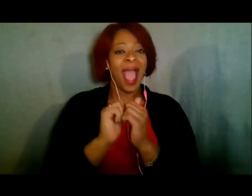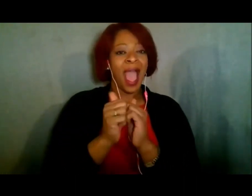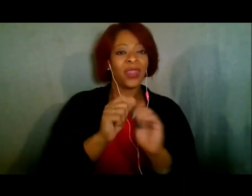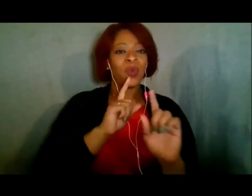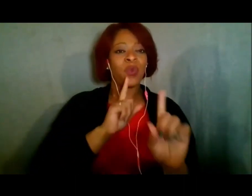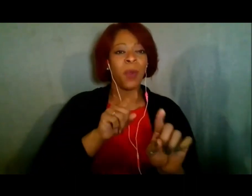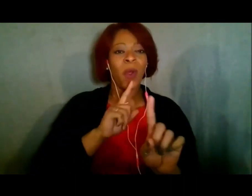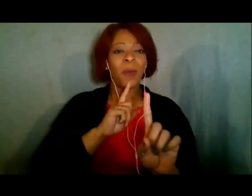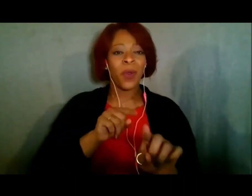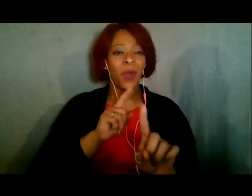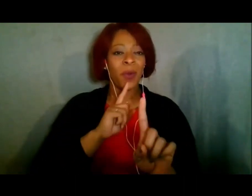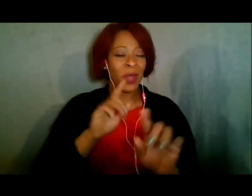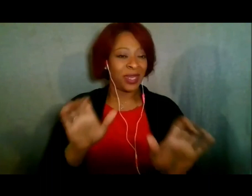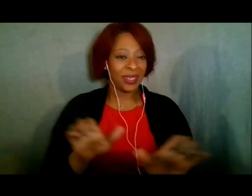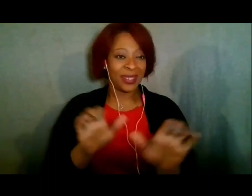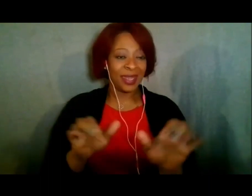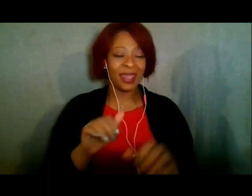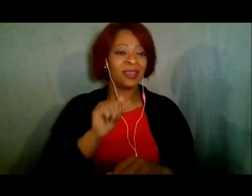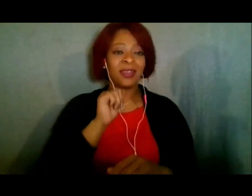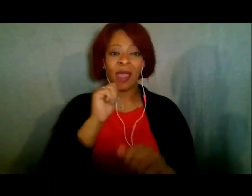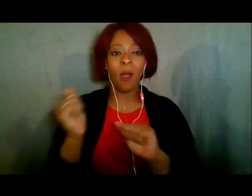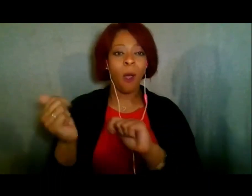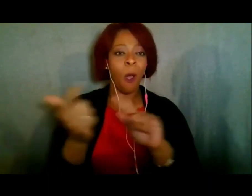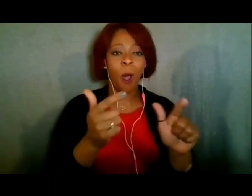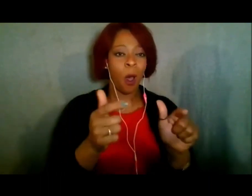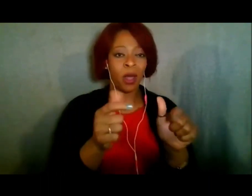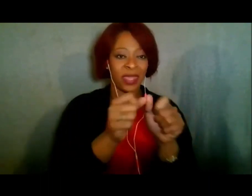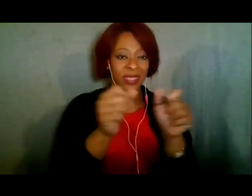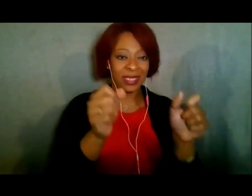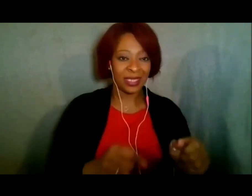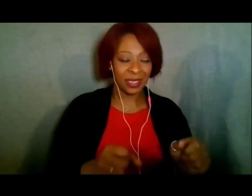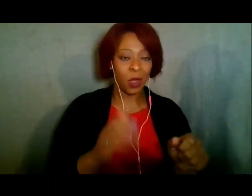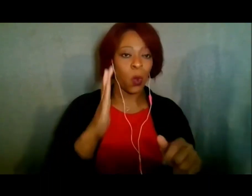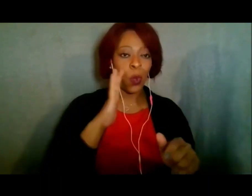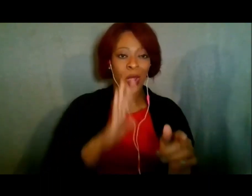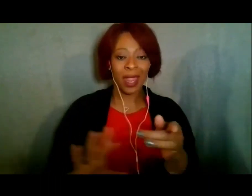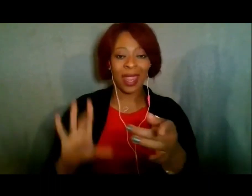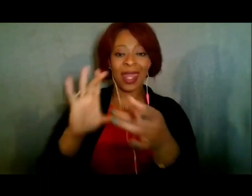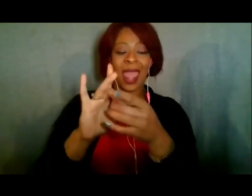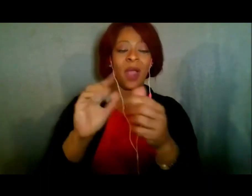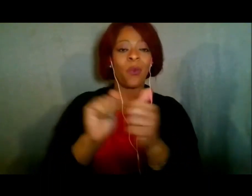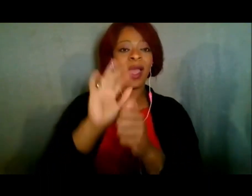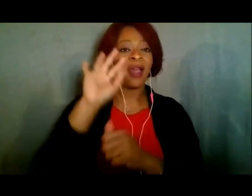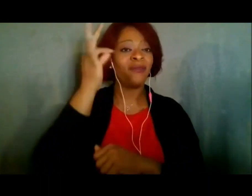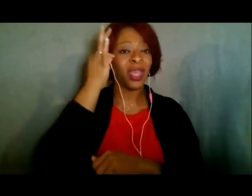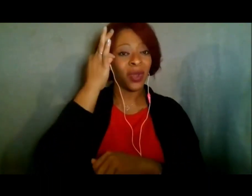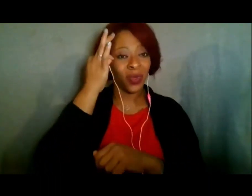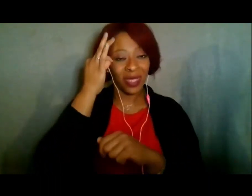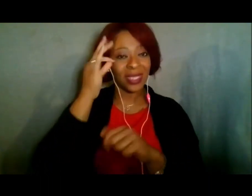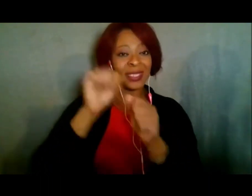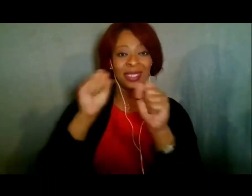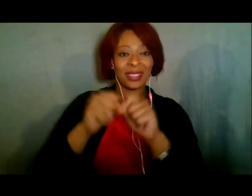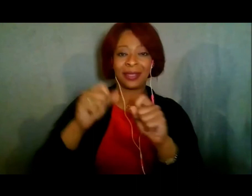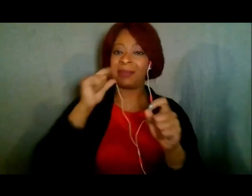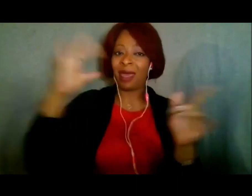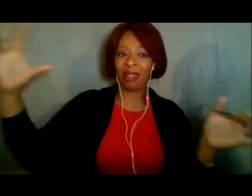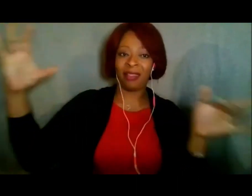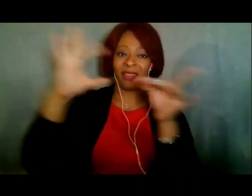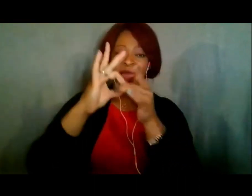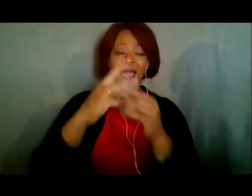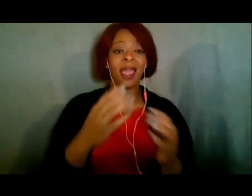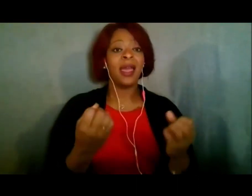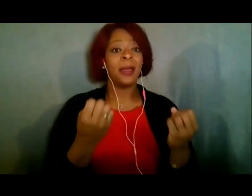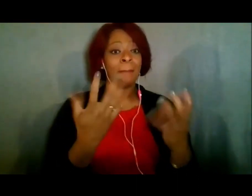is done, not all systems will connect with the federal government system. So many vaccines are